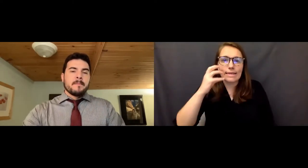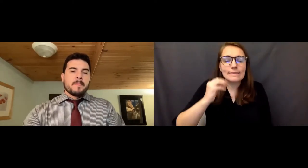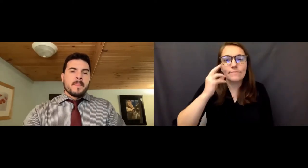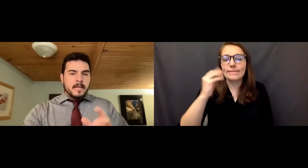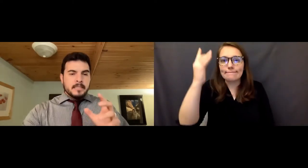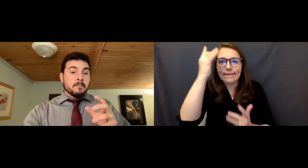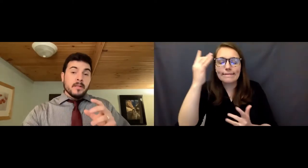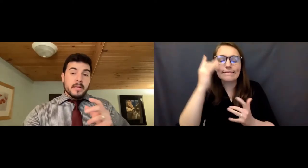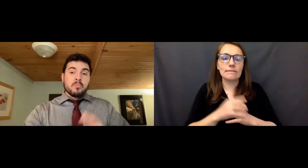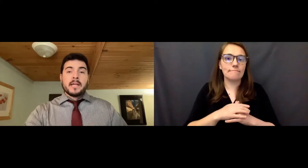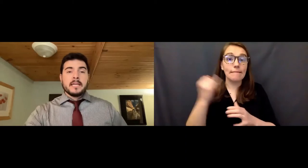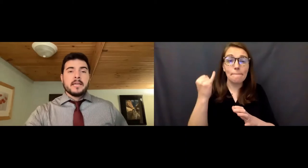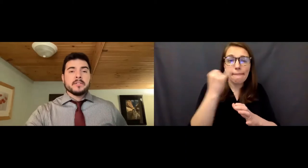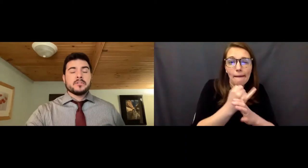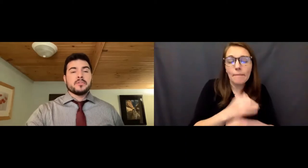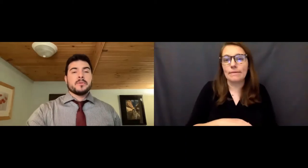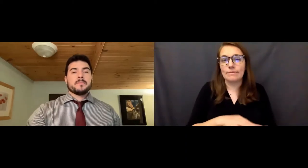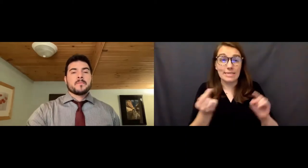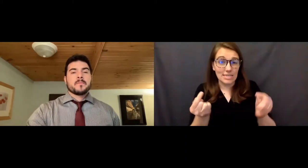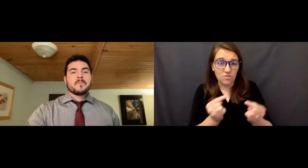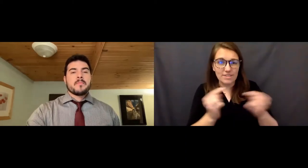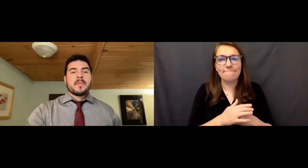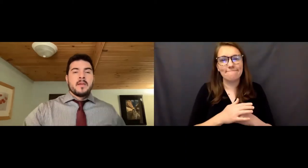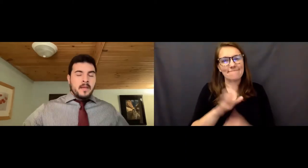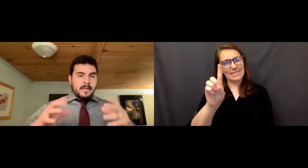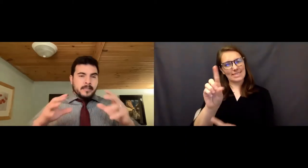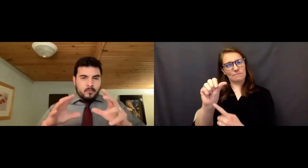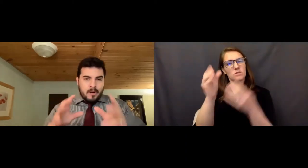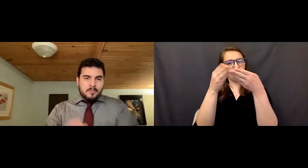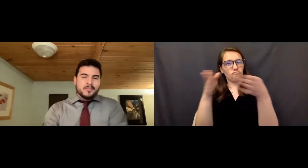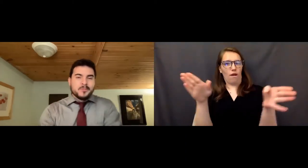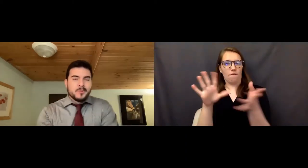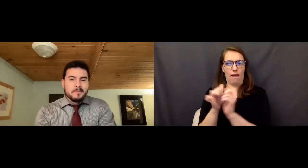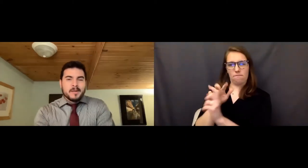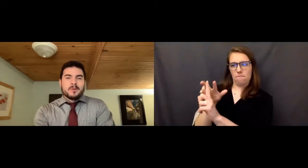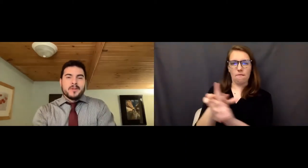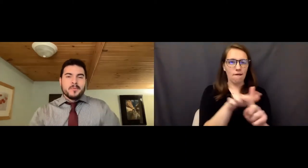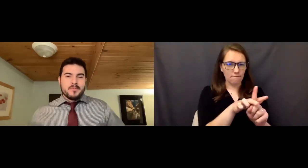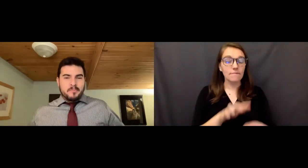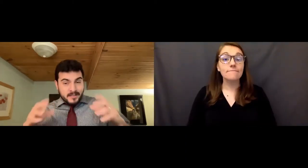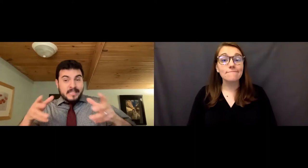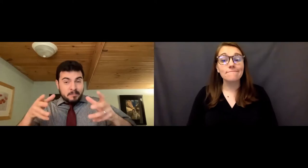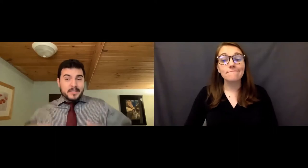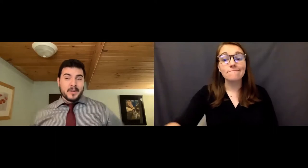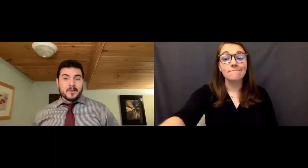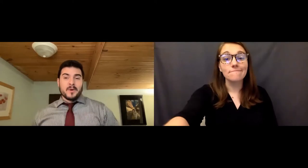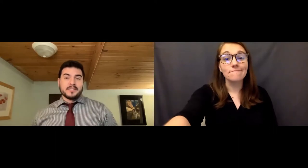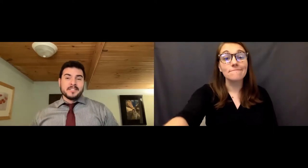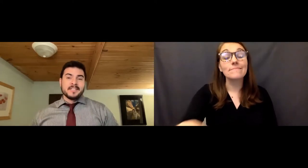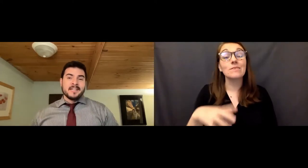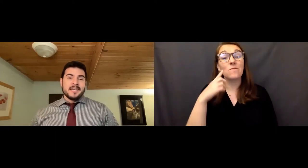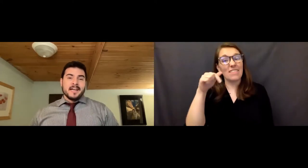injury. Disability, broadly construed. As it will probably soon become clear with respect to this